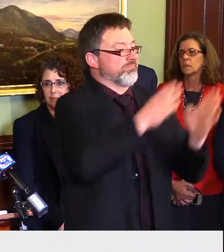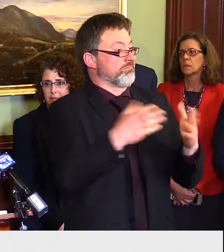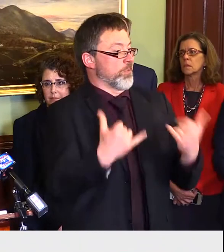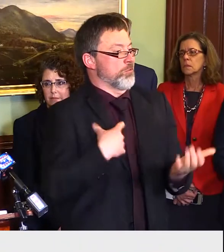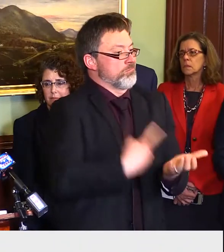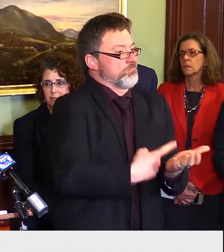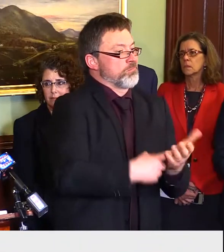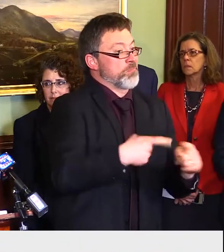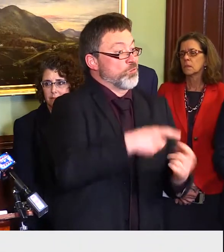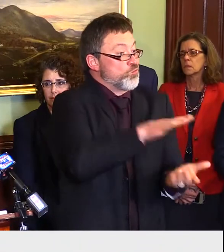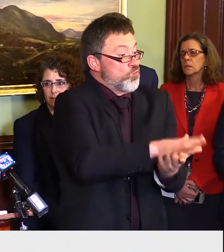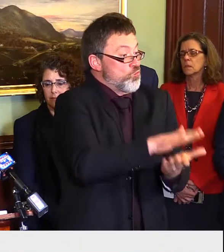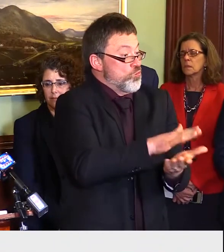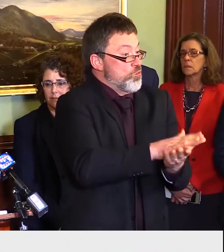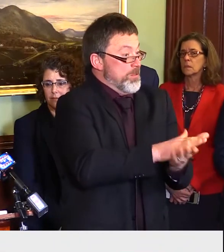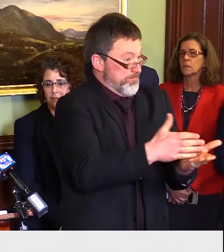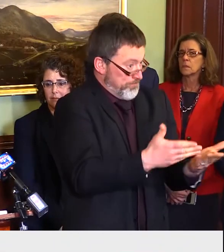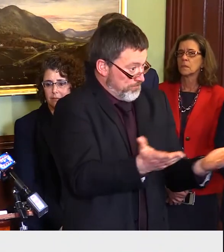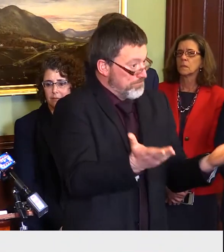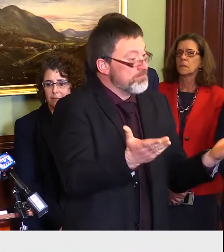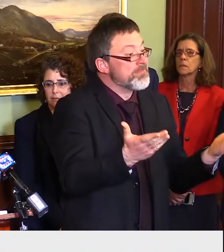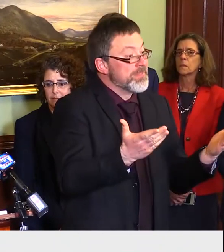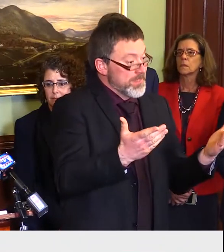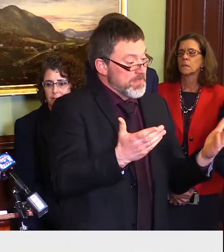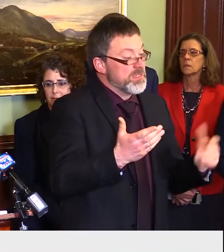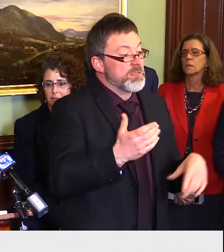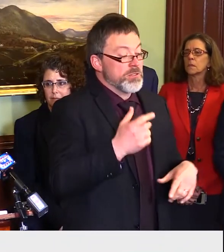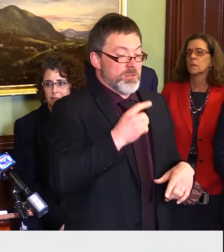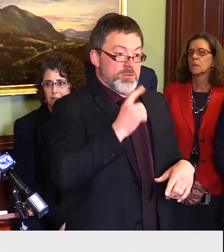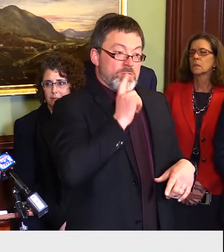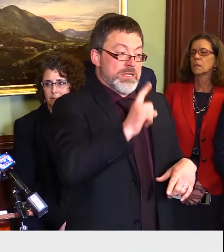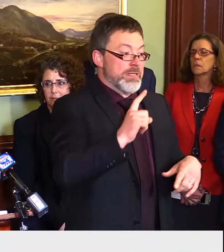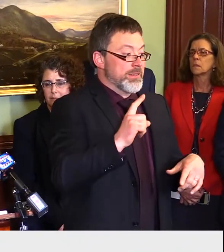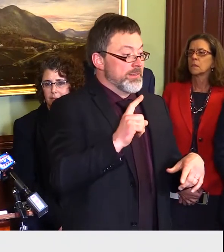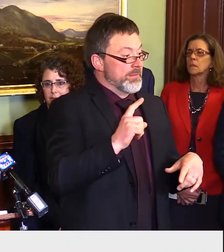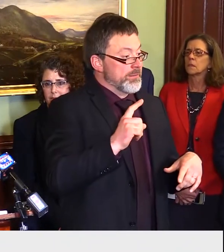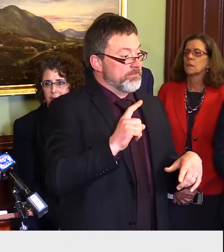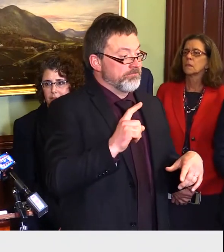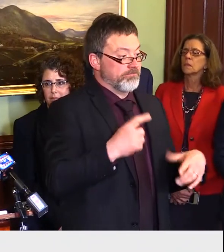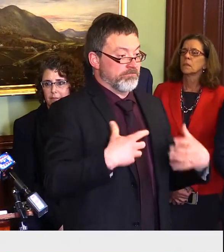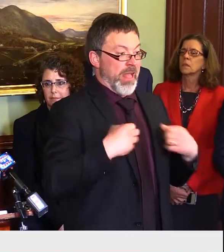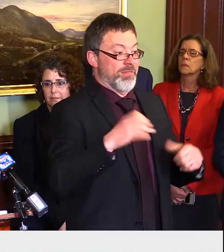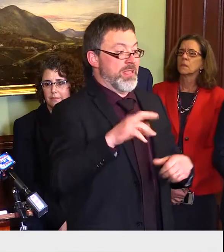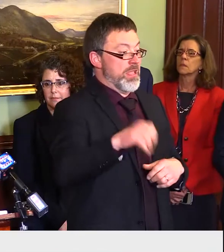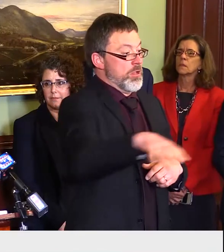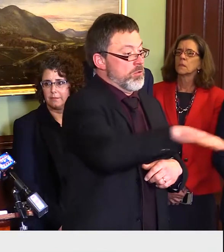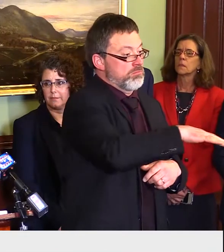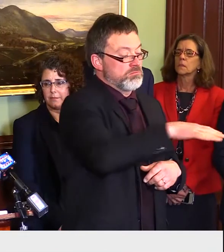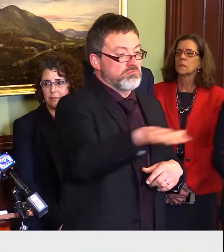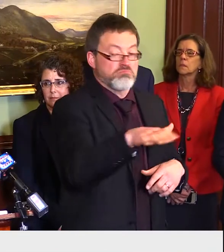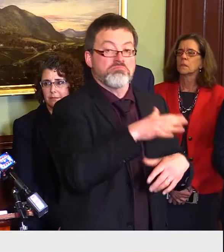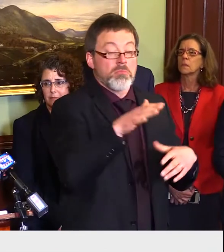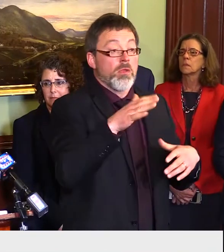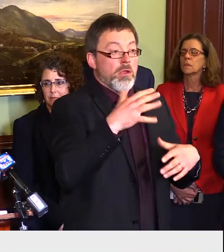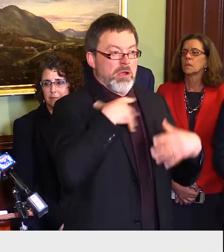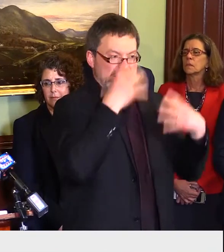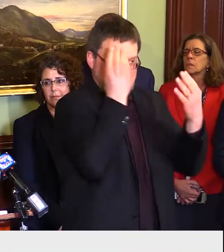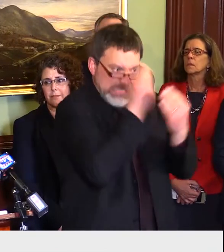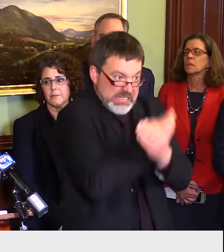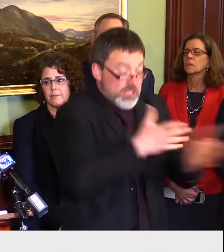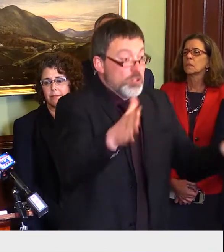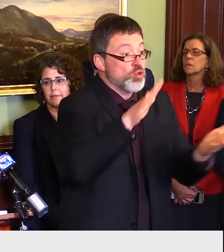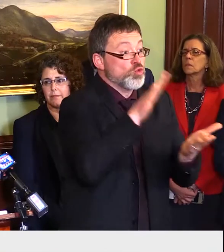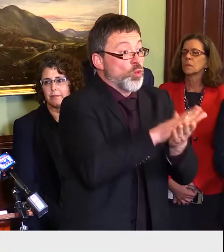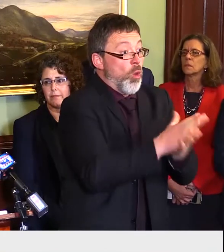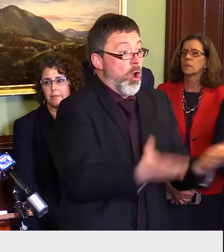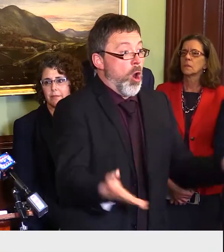team, we have determined that closing schools at this point is not seen as effective, at least not